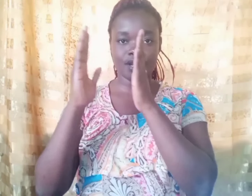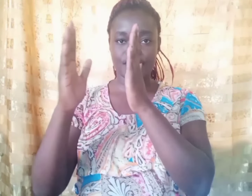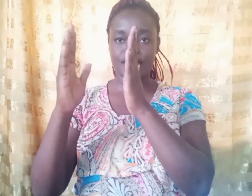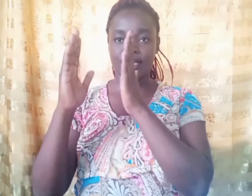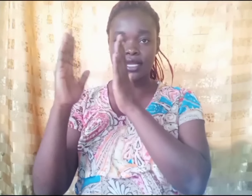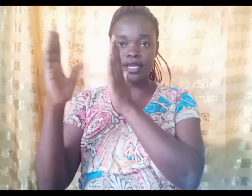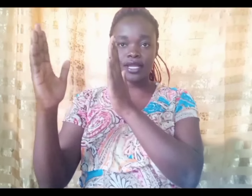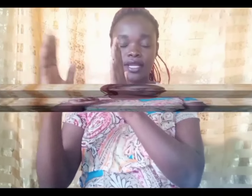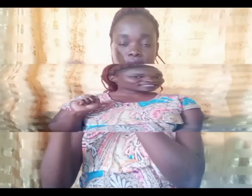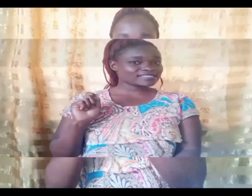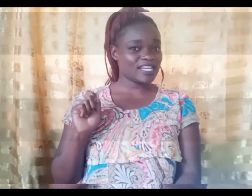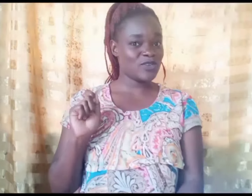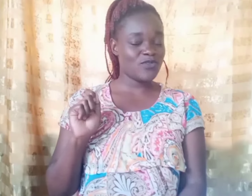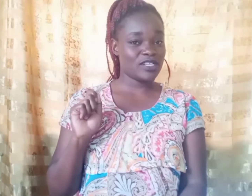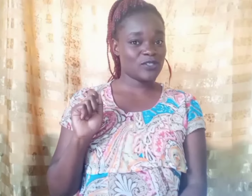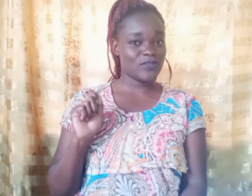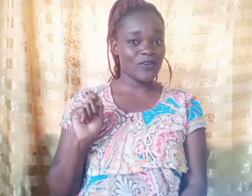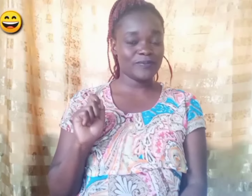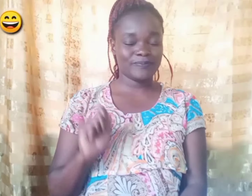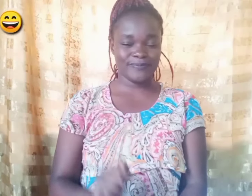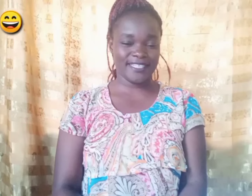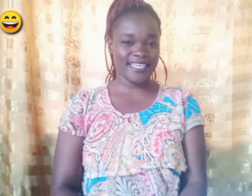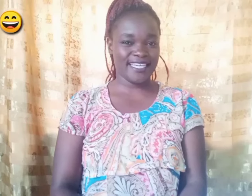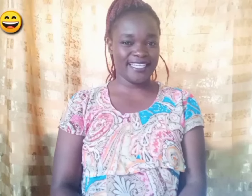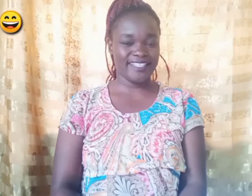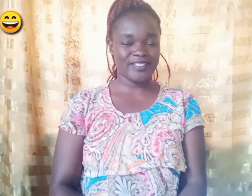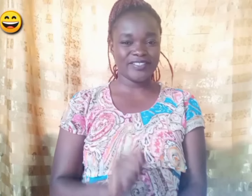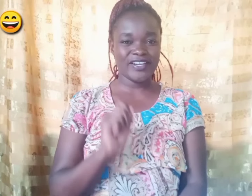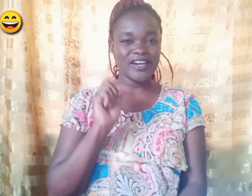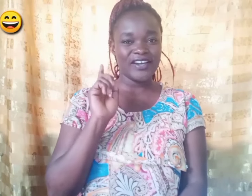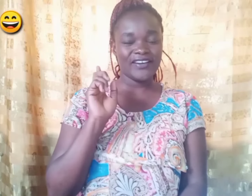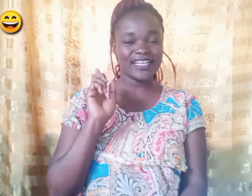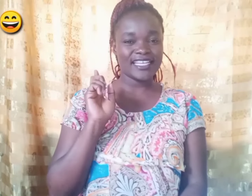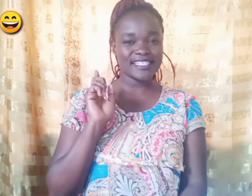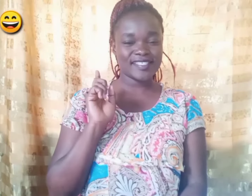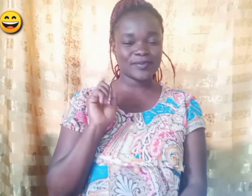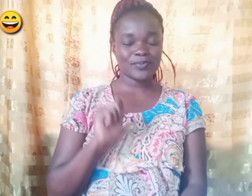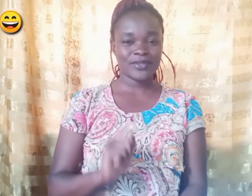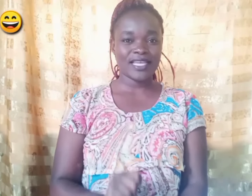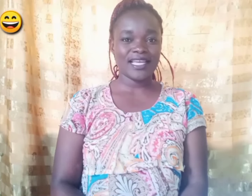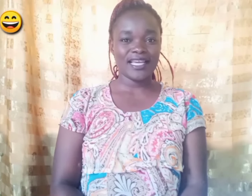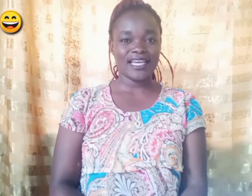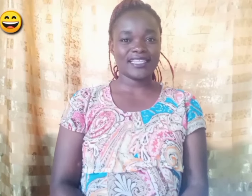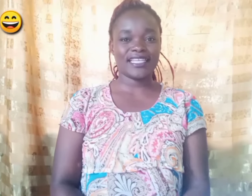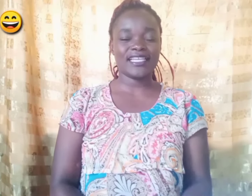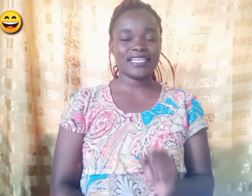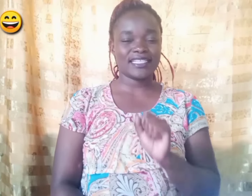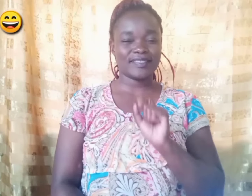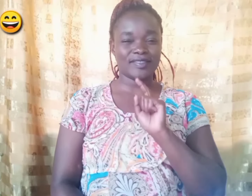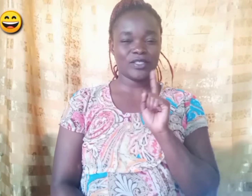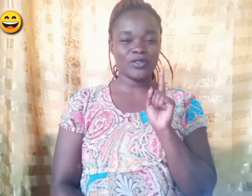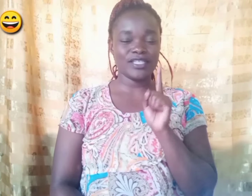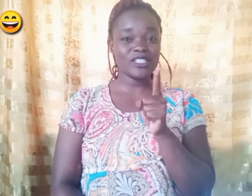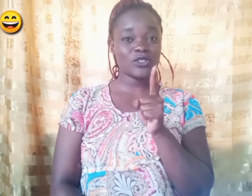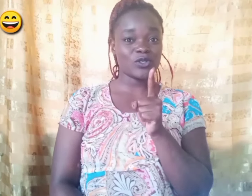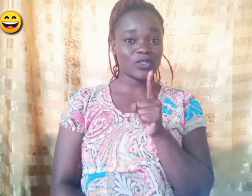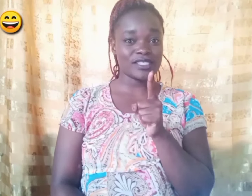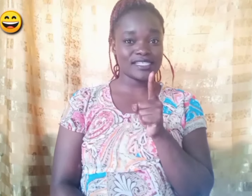Library. The next thing you want to know. Okay. Well, yes, I think you need to know this